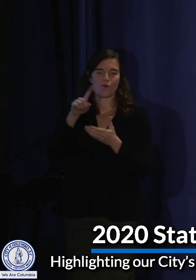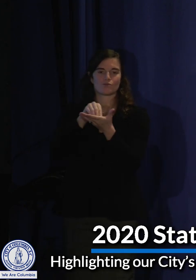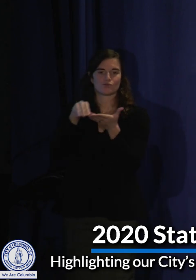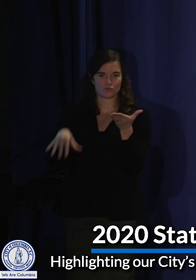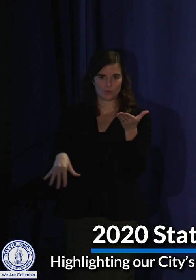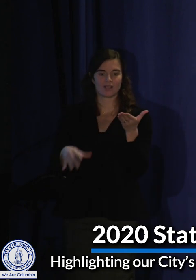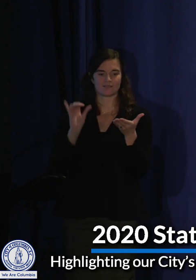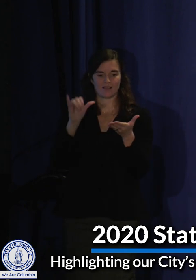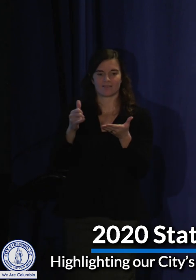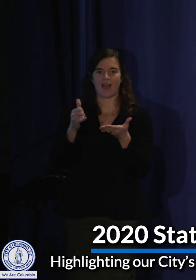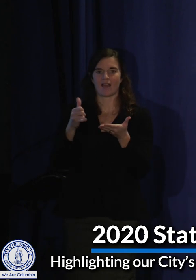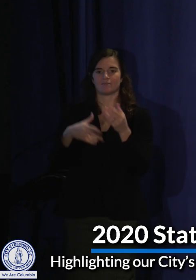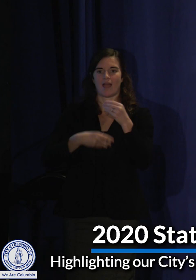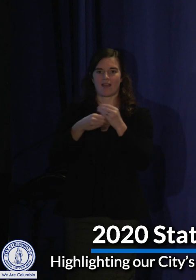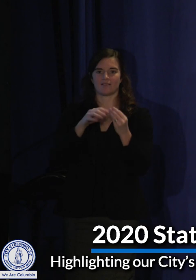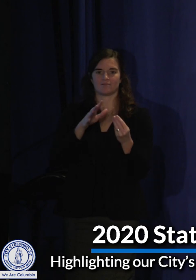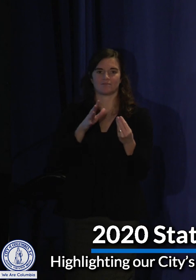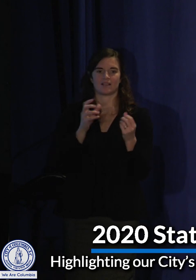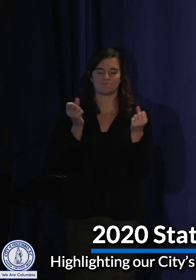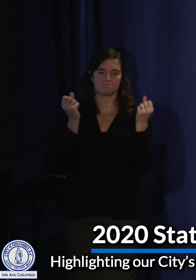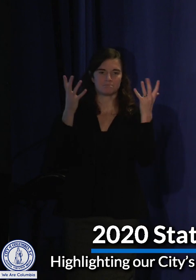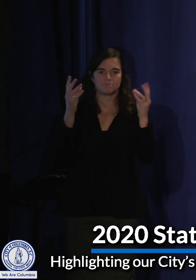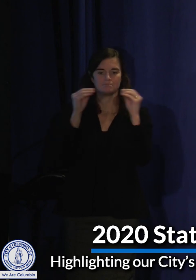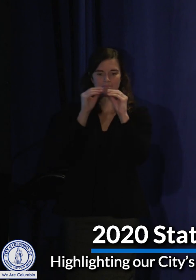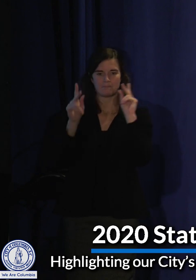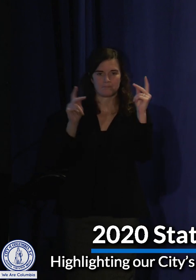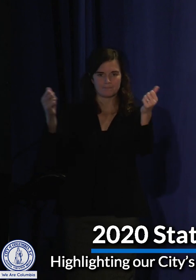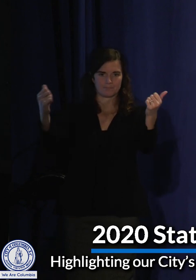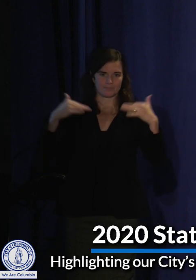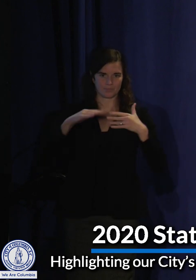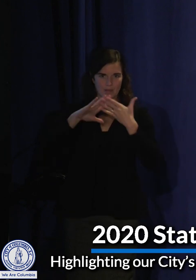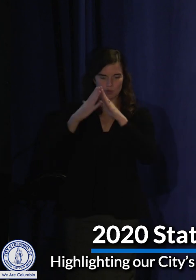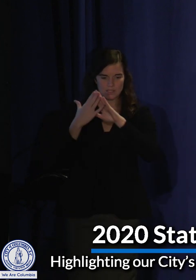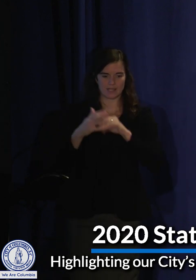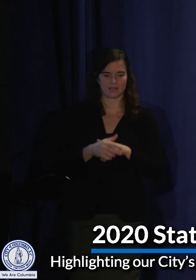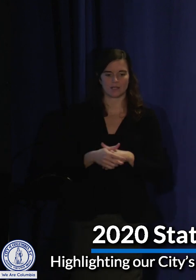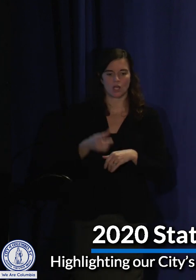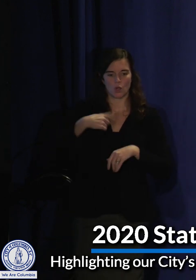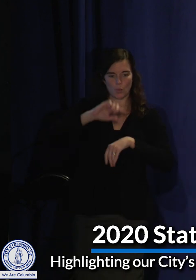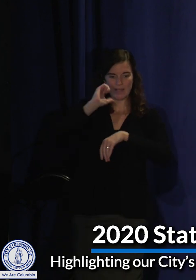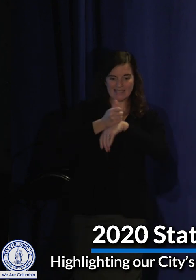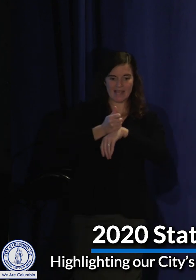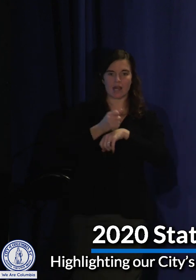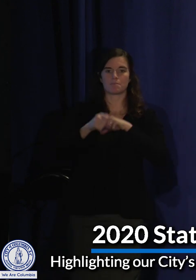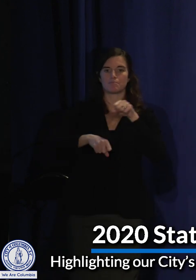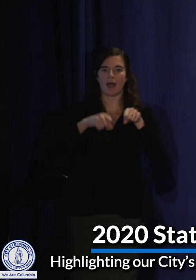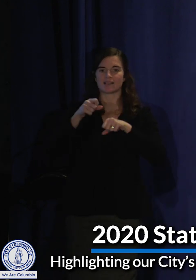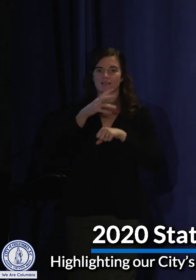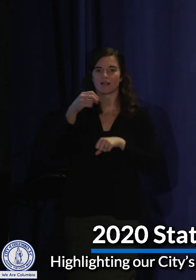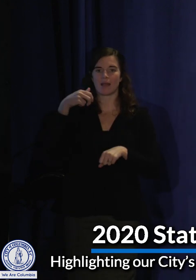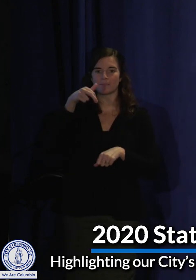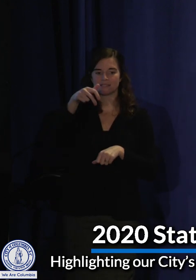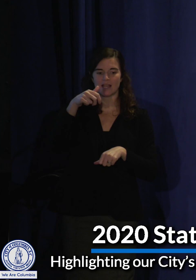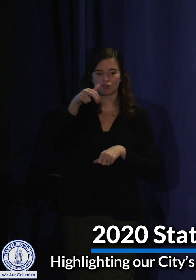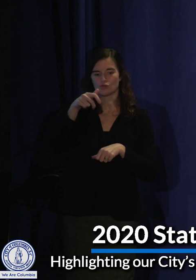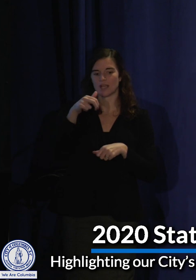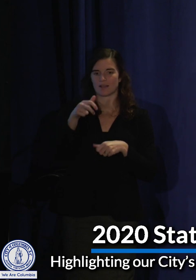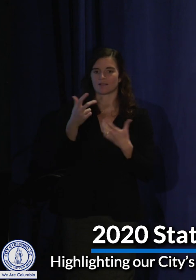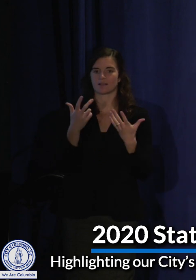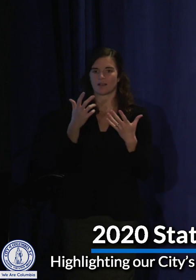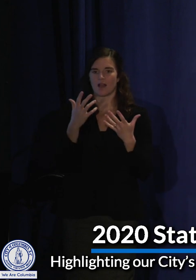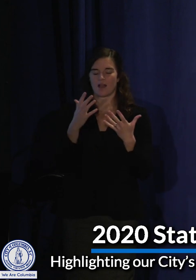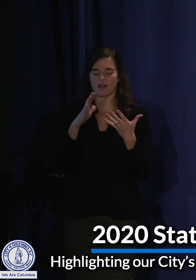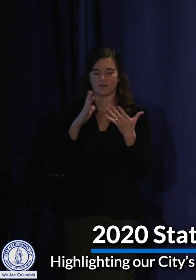help with its vitality. We established the Columbia Bicycle and Pedestrian Advisory Committee. The city achieved its very first